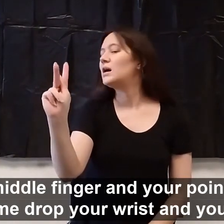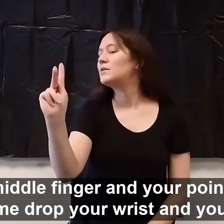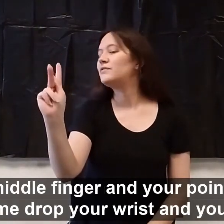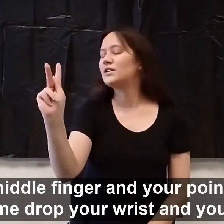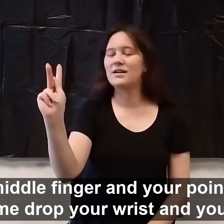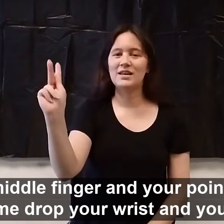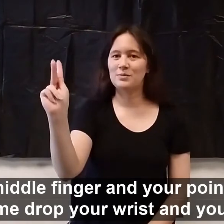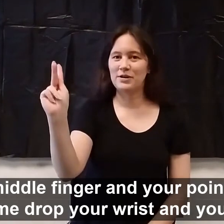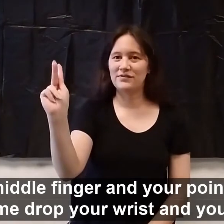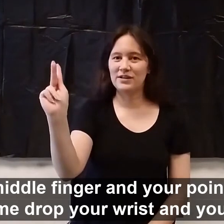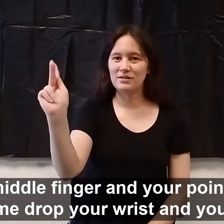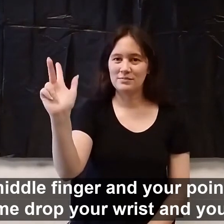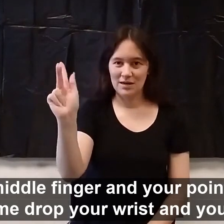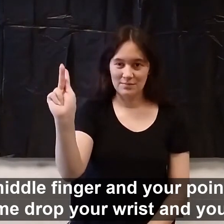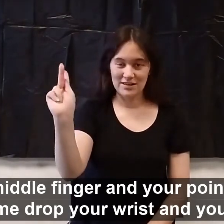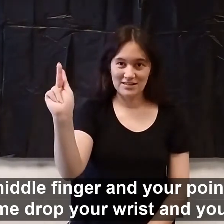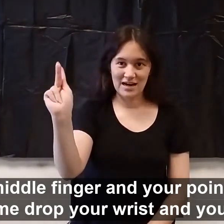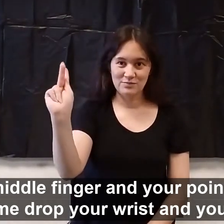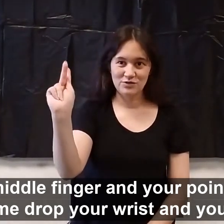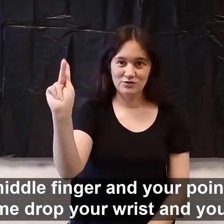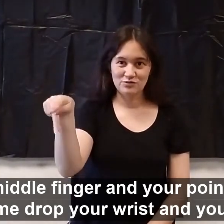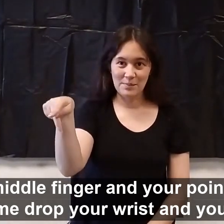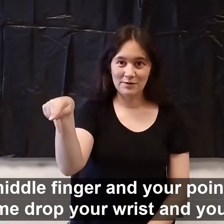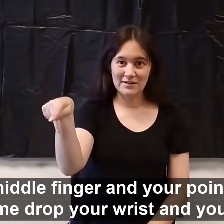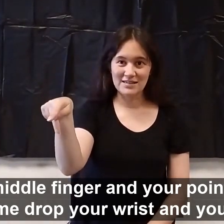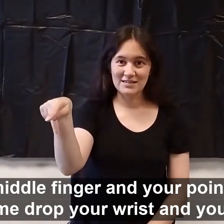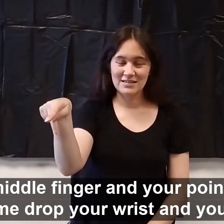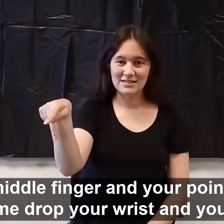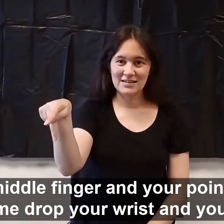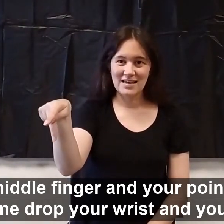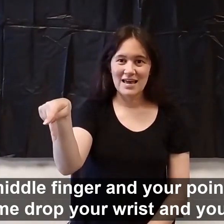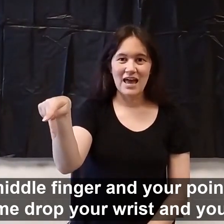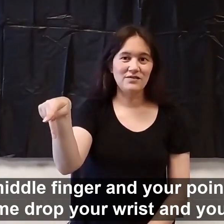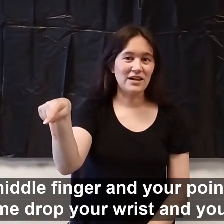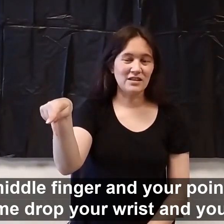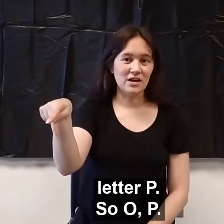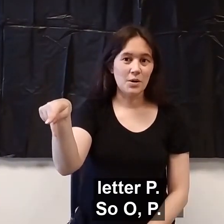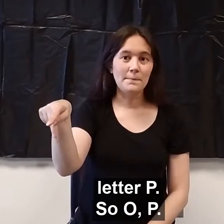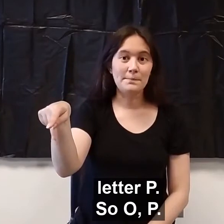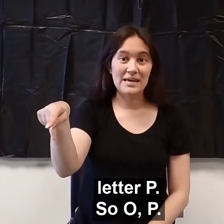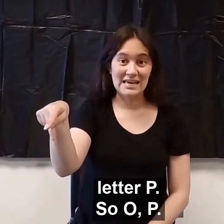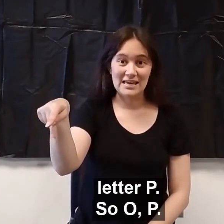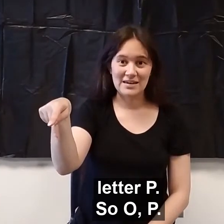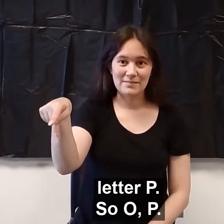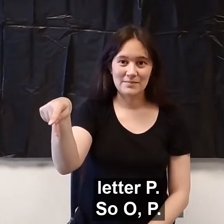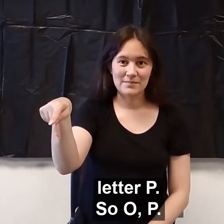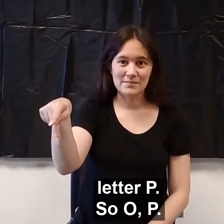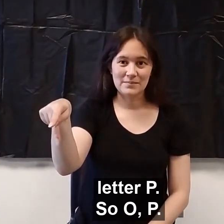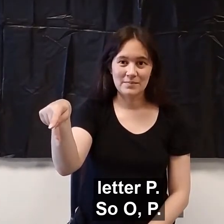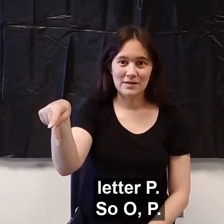middle finger and your pointer finger. But this time, drop your wrist and you've got the letter P.